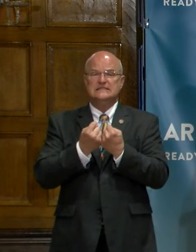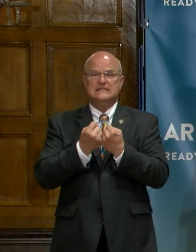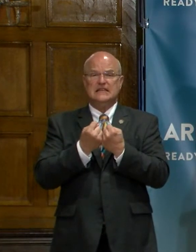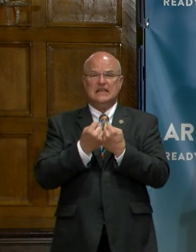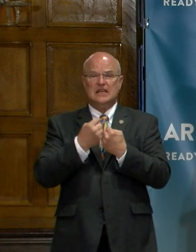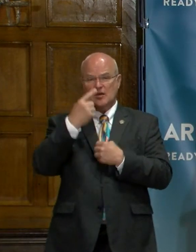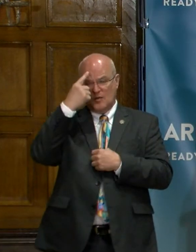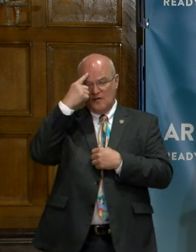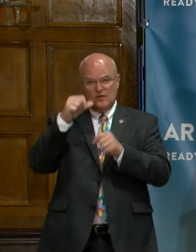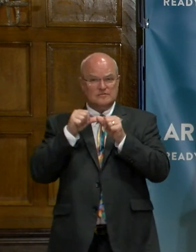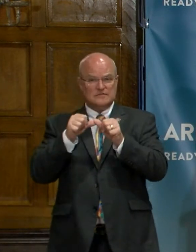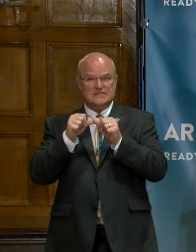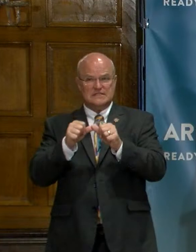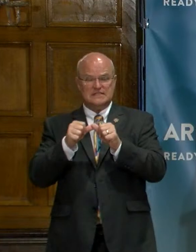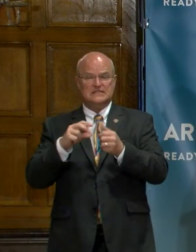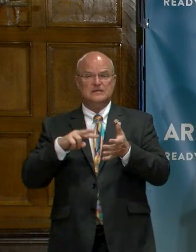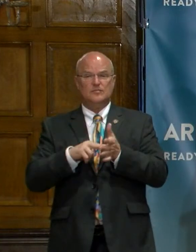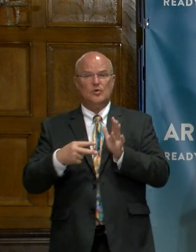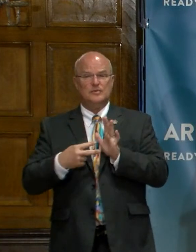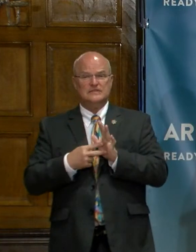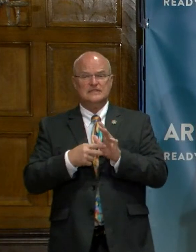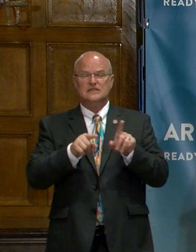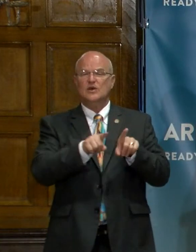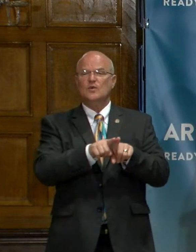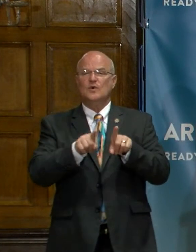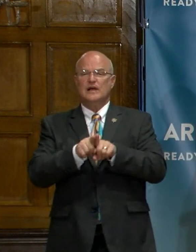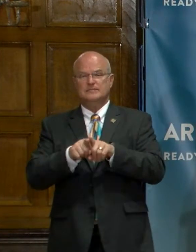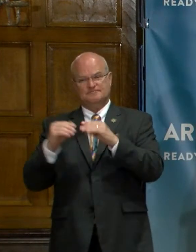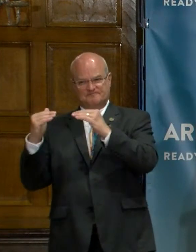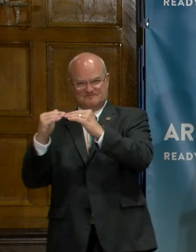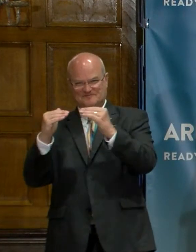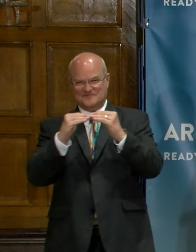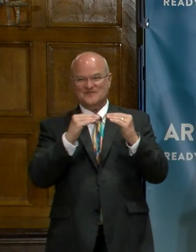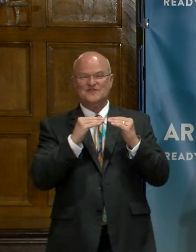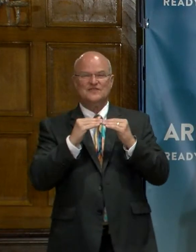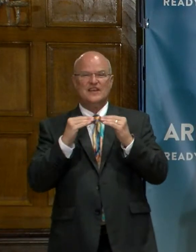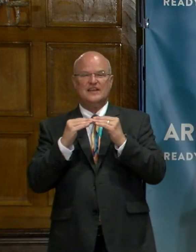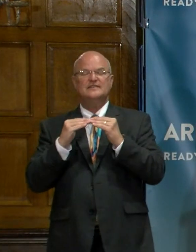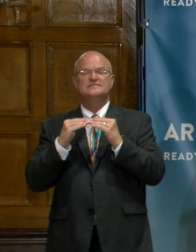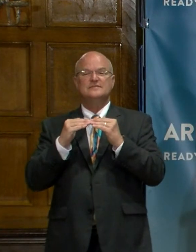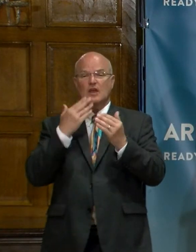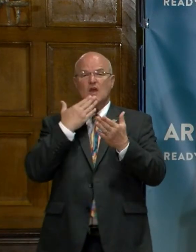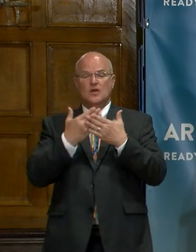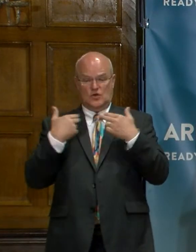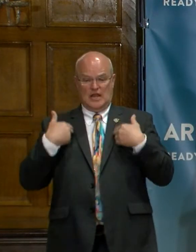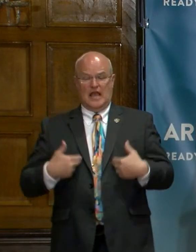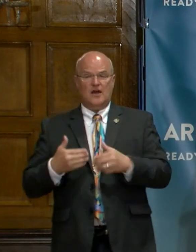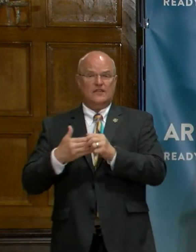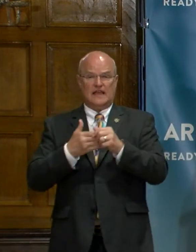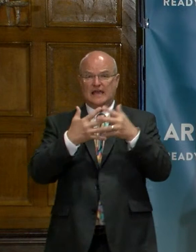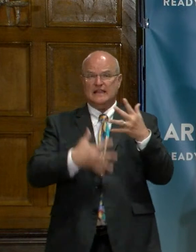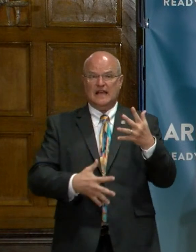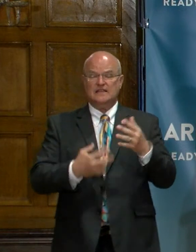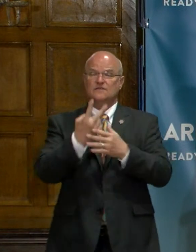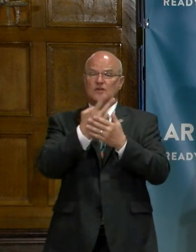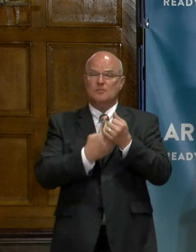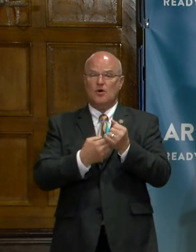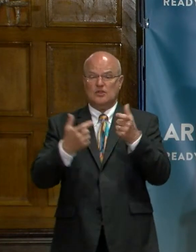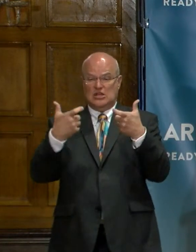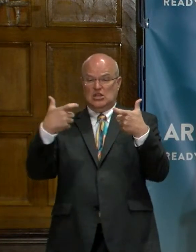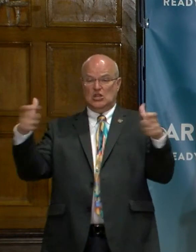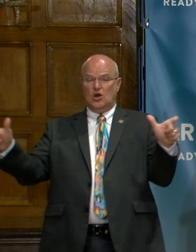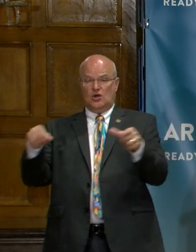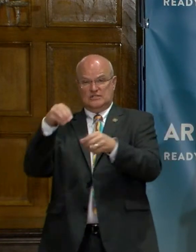for consistency purposes, as well as being fair and consistent with good health guidelines for both